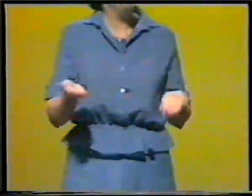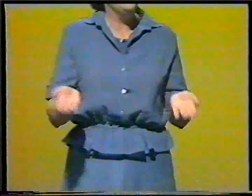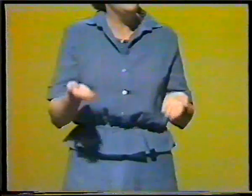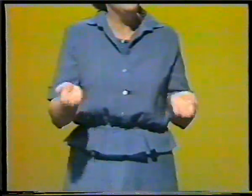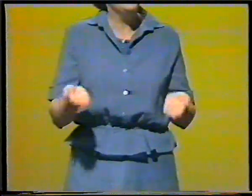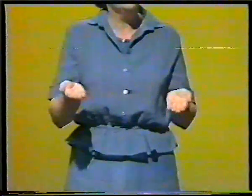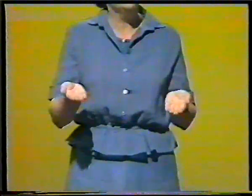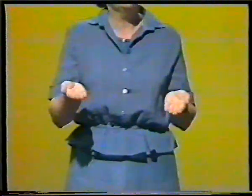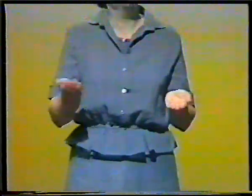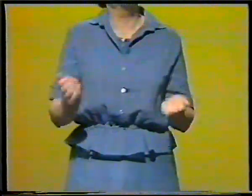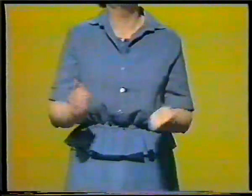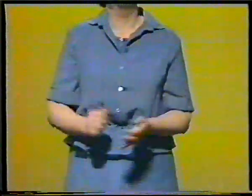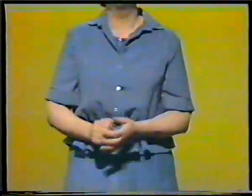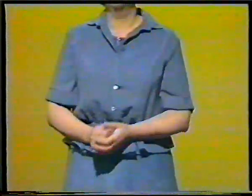Where?